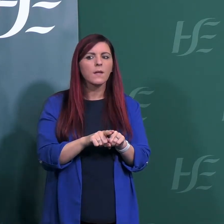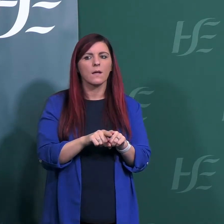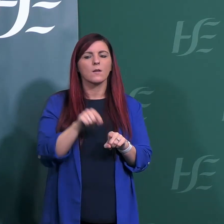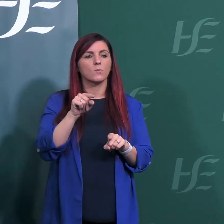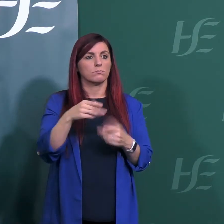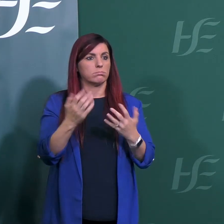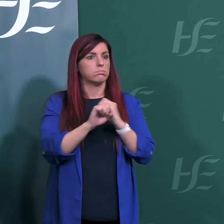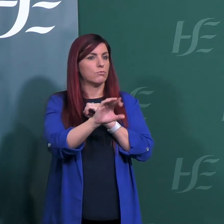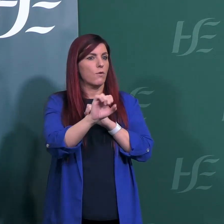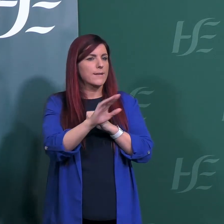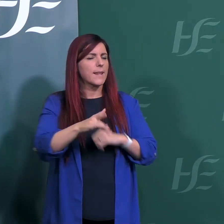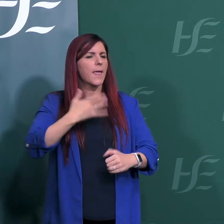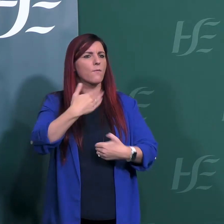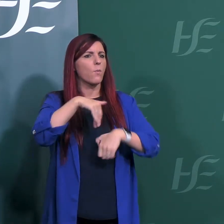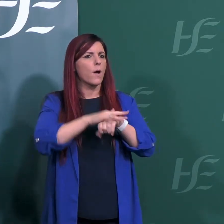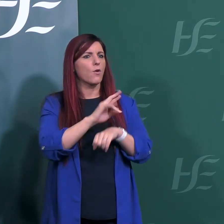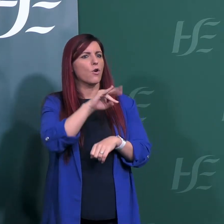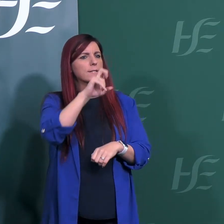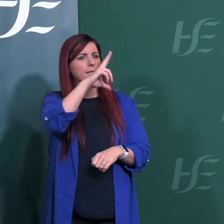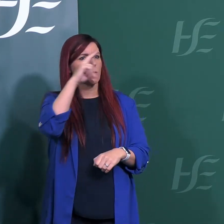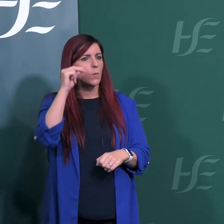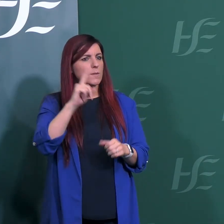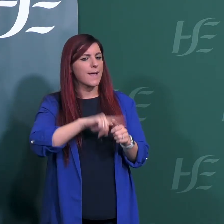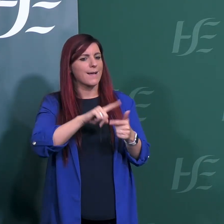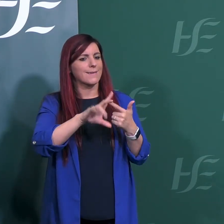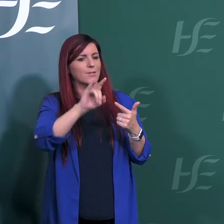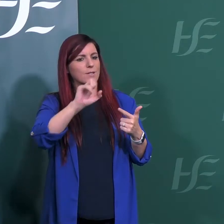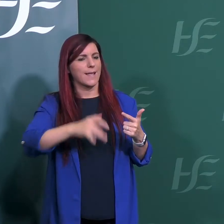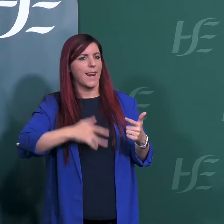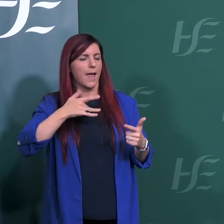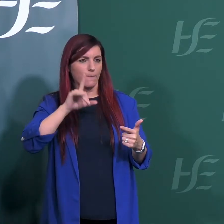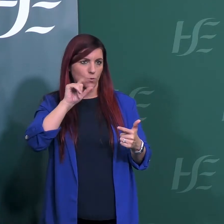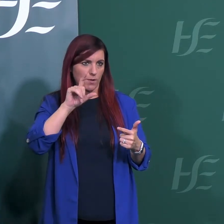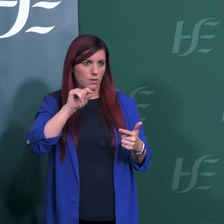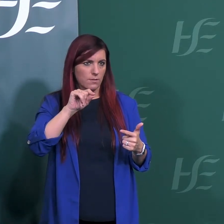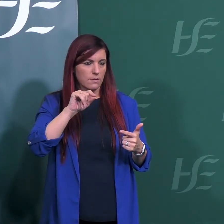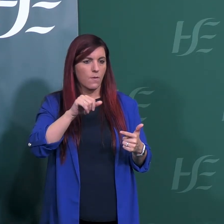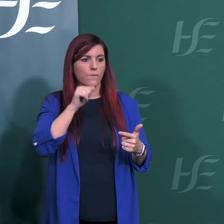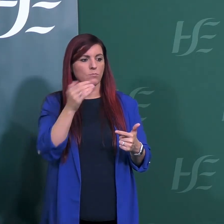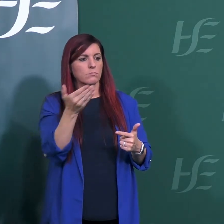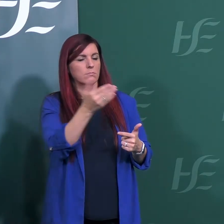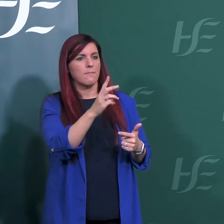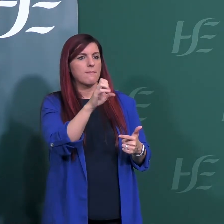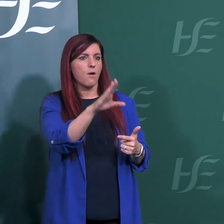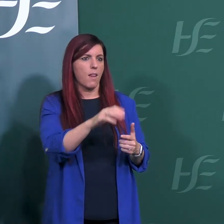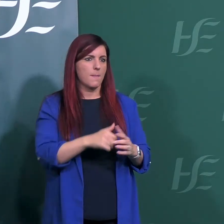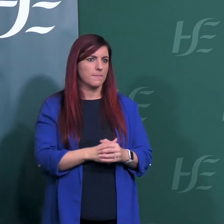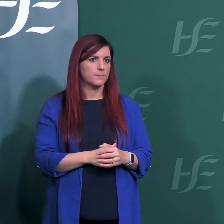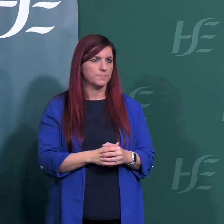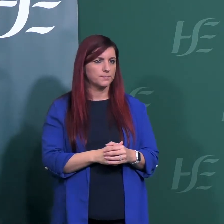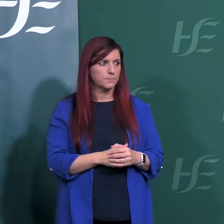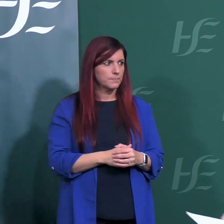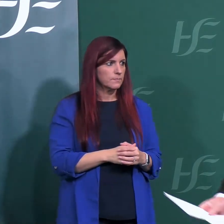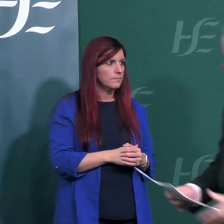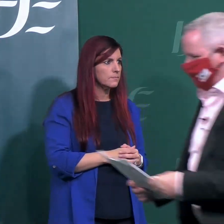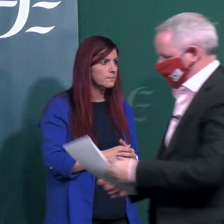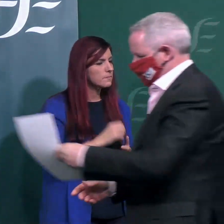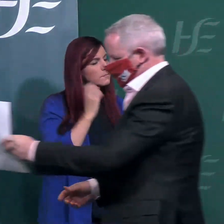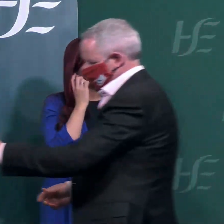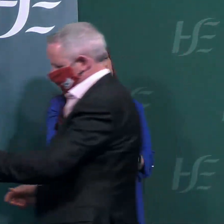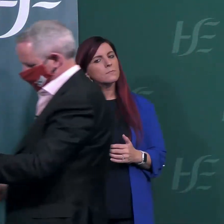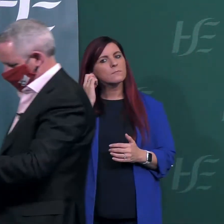being broadcast live on the RT News channel and on the HSE Live Twitter feed. And first, could I ask Paul to give an update?